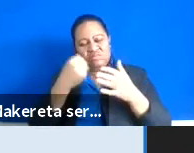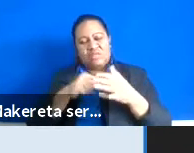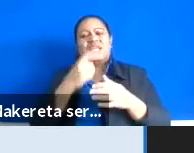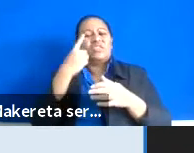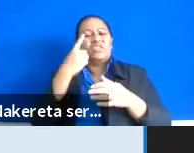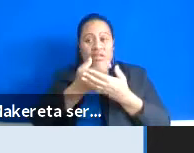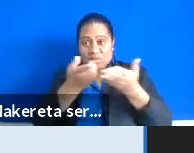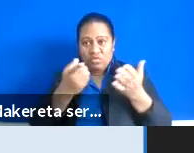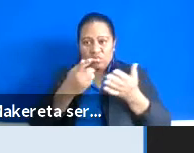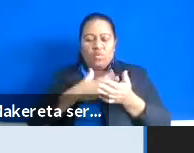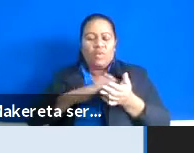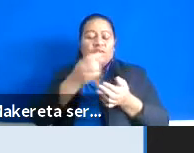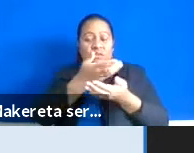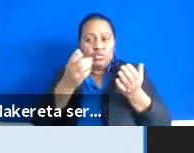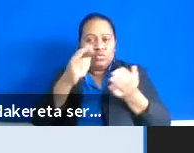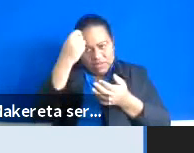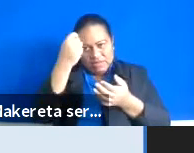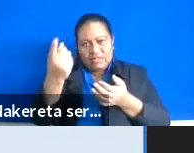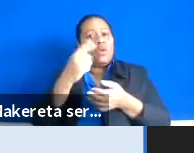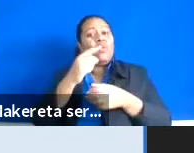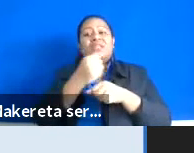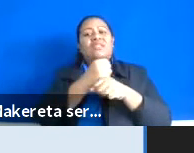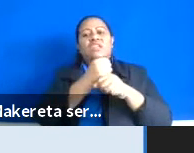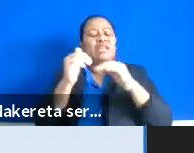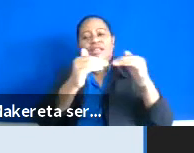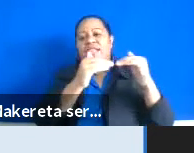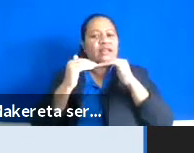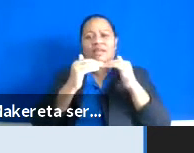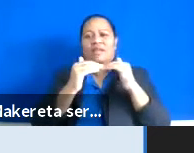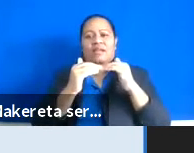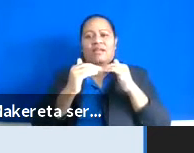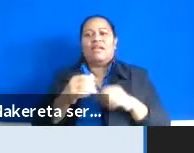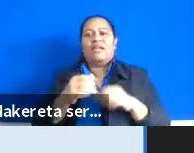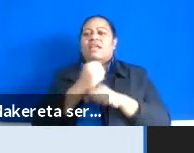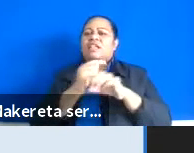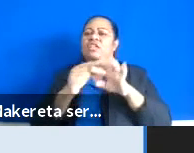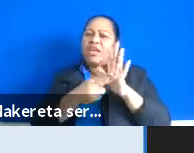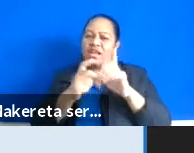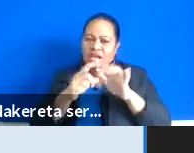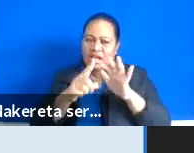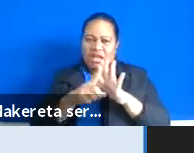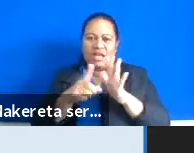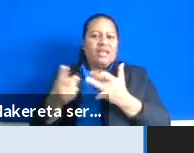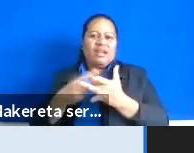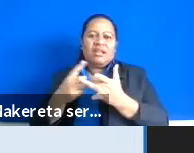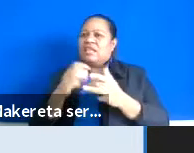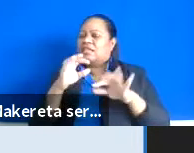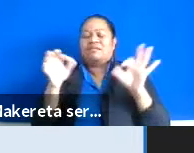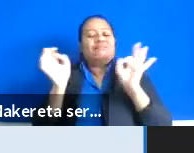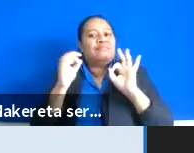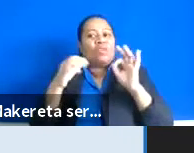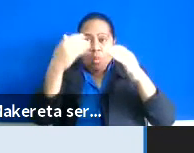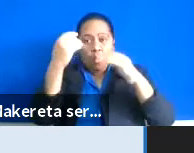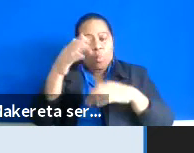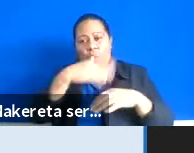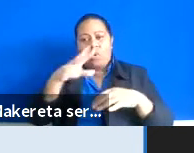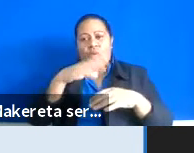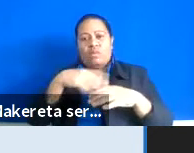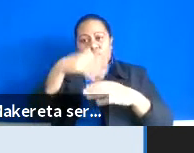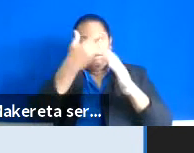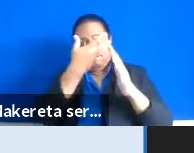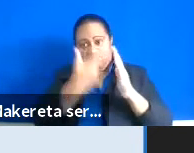this is gender, this is gender equality, this is gender equity, but it wasn't working in Papua New Guinea. Our communities,